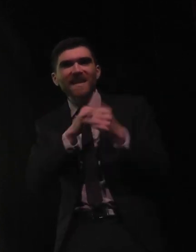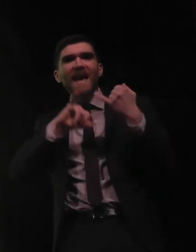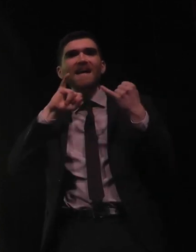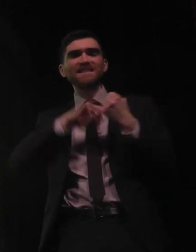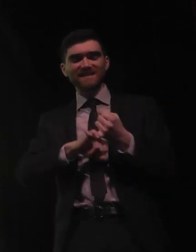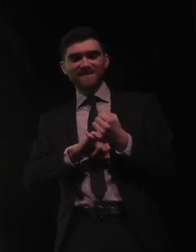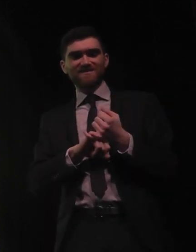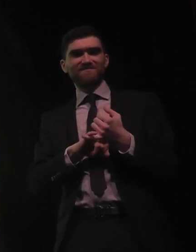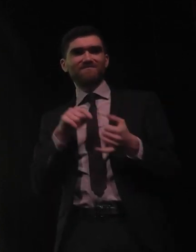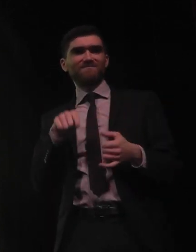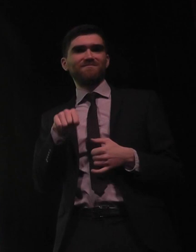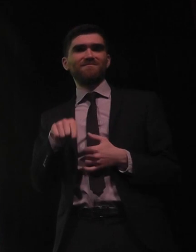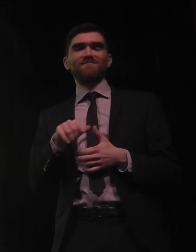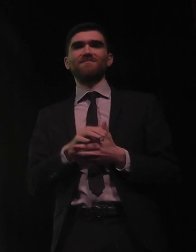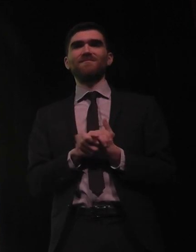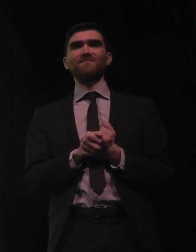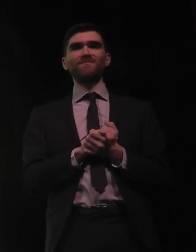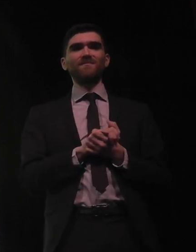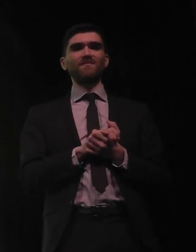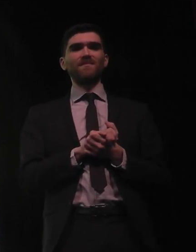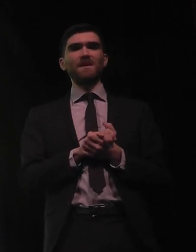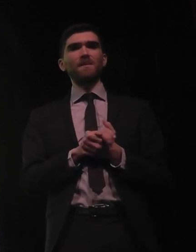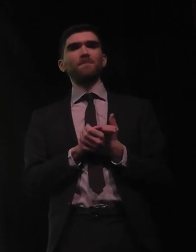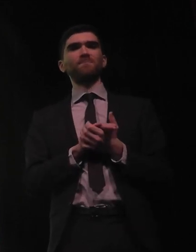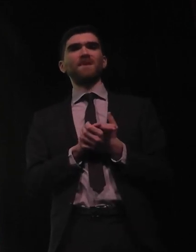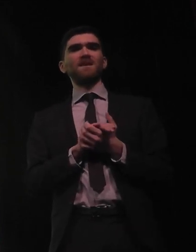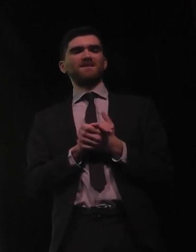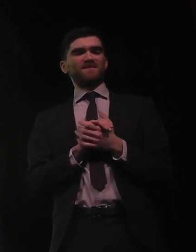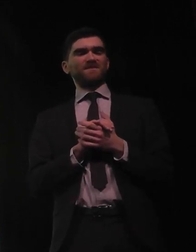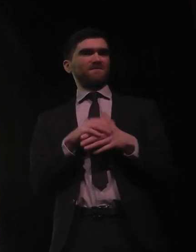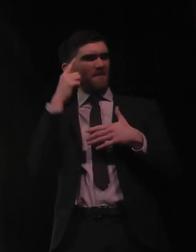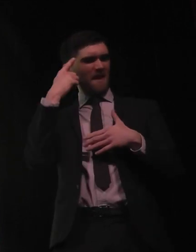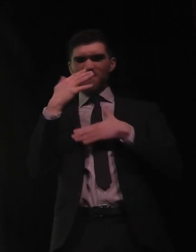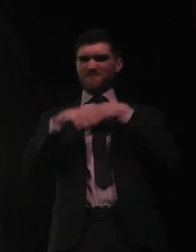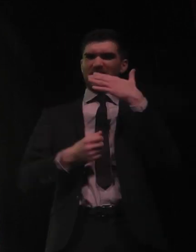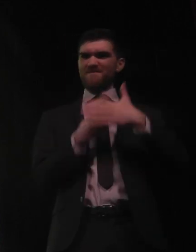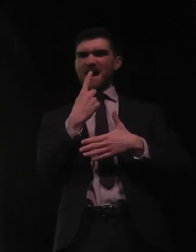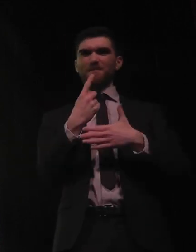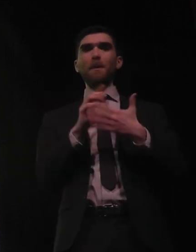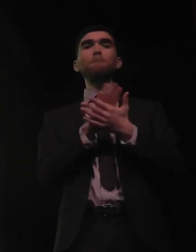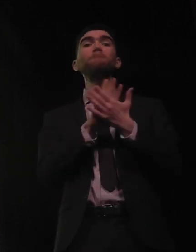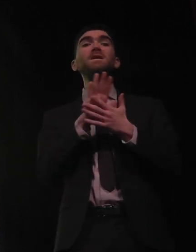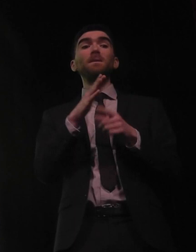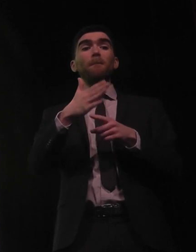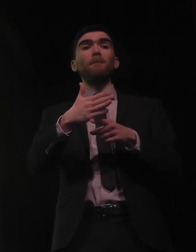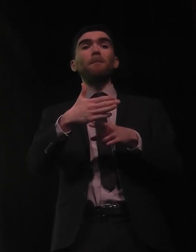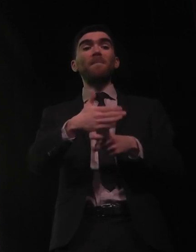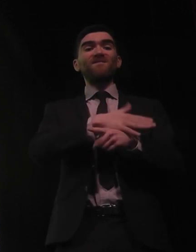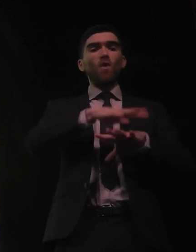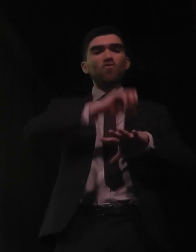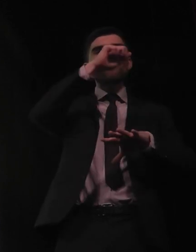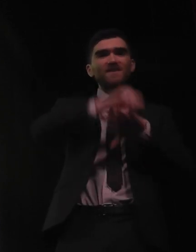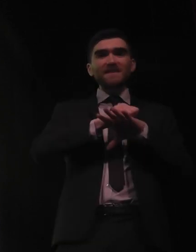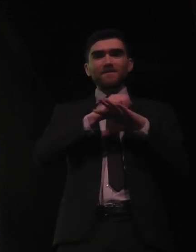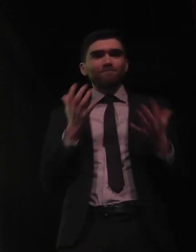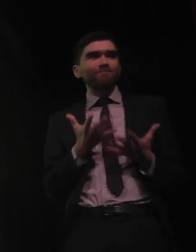Climate change denial would have our leaders promote pre-Christmas sales hike in order to boost the